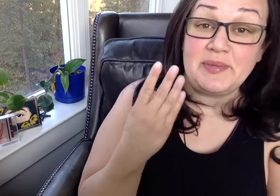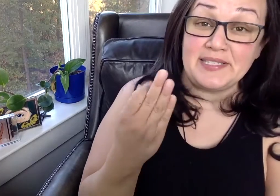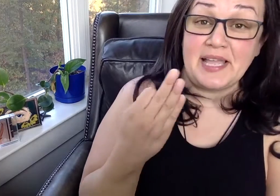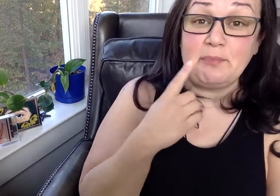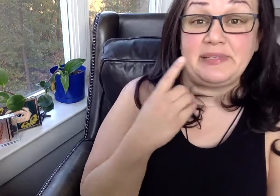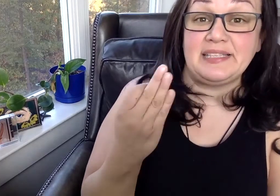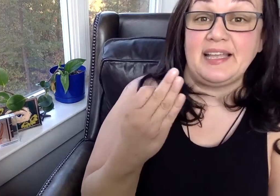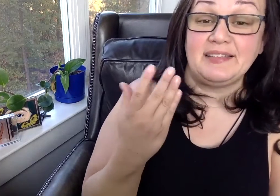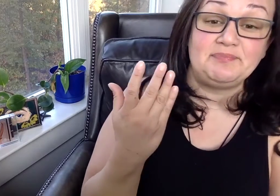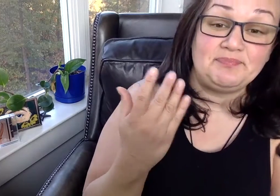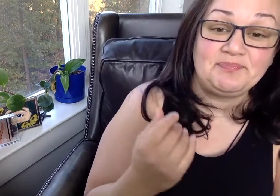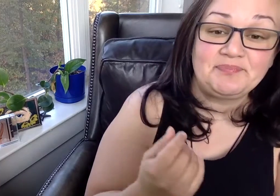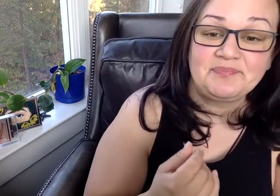pizza, pizza.